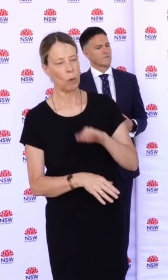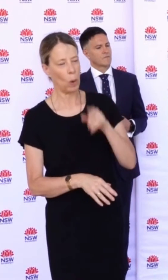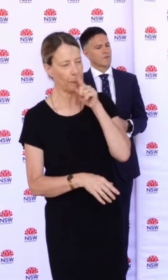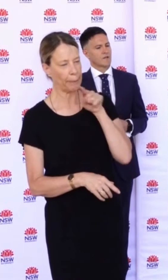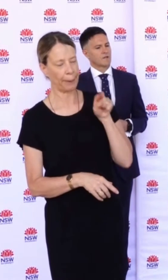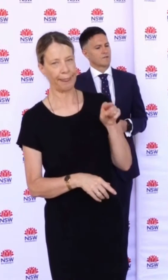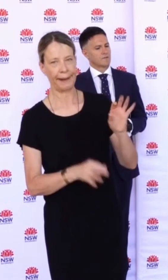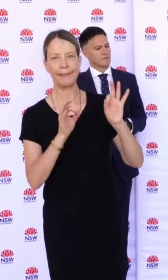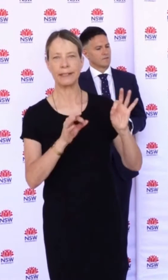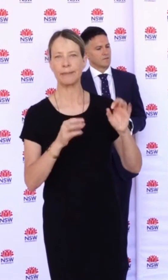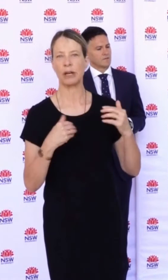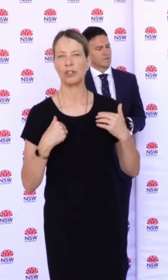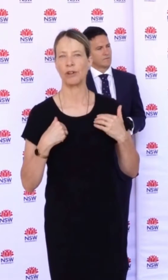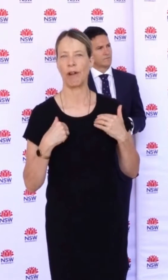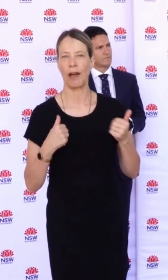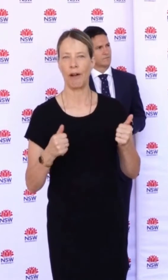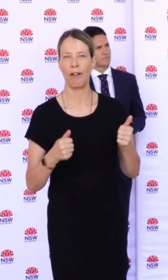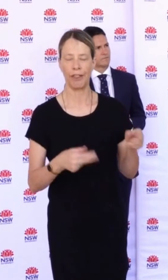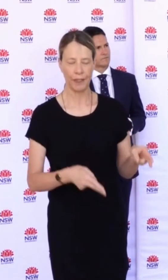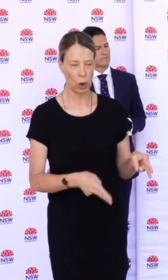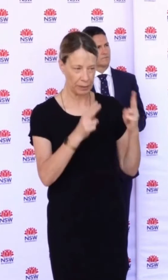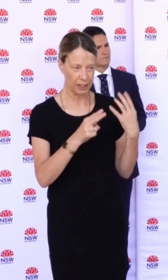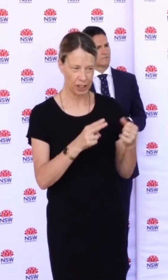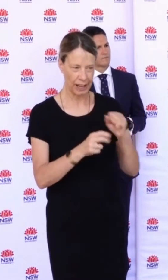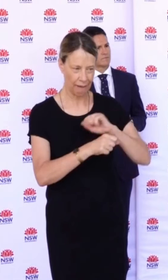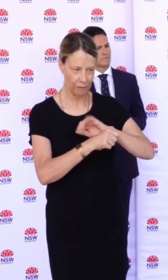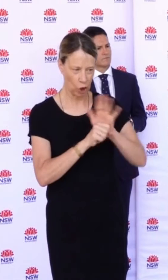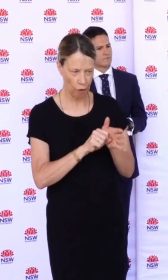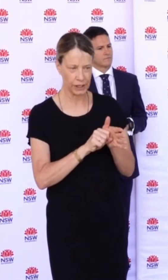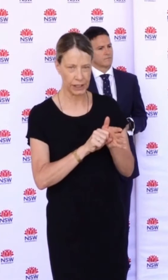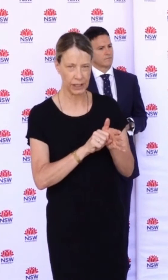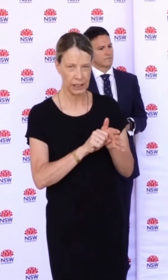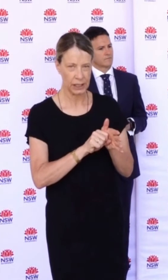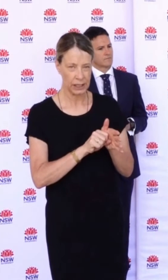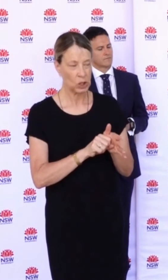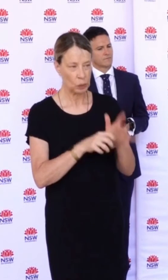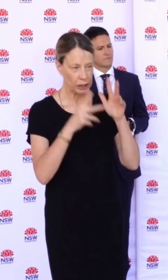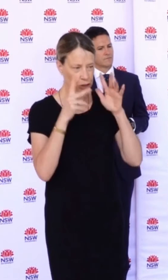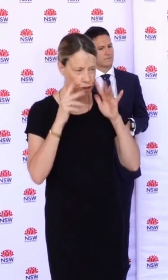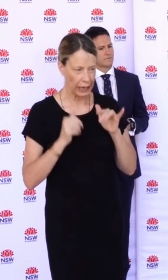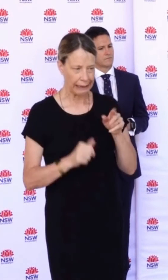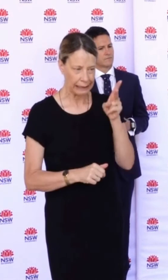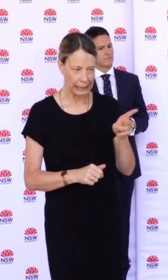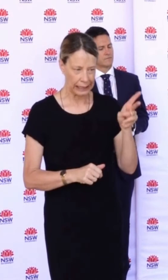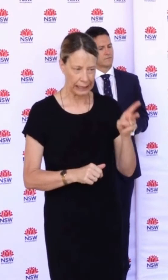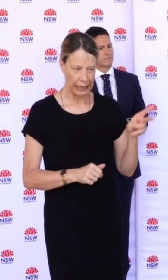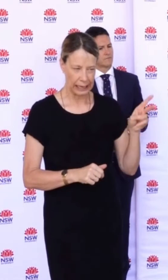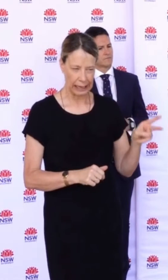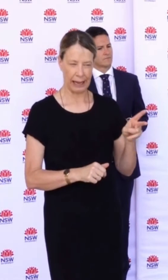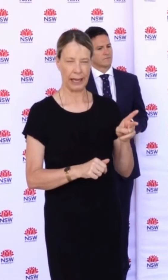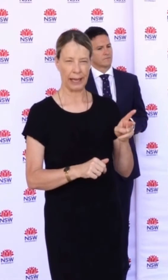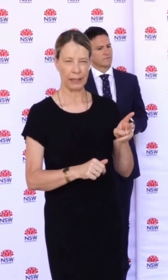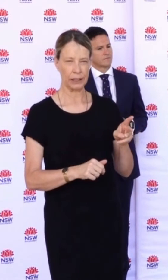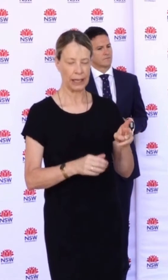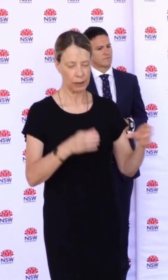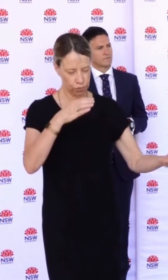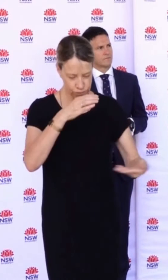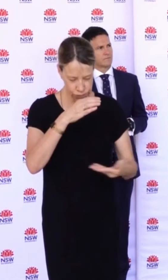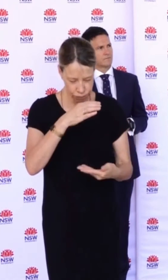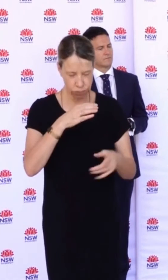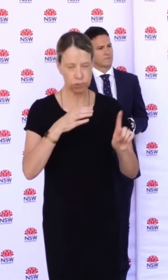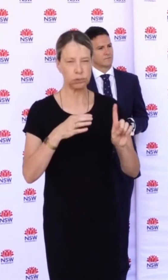Thanks, Minister. So we've had a total of 18 variants of concern since November.